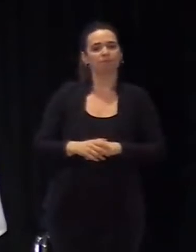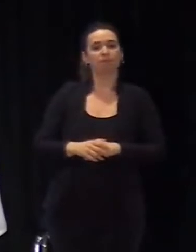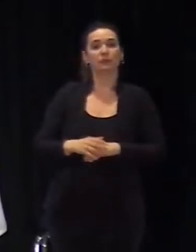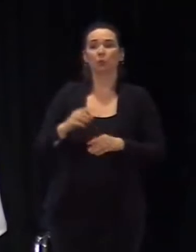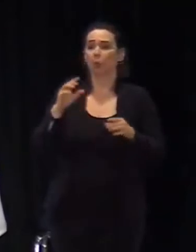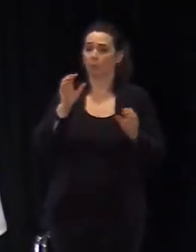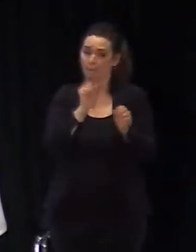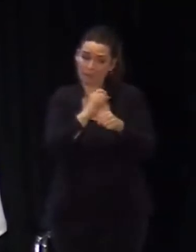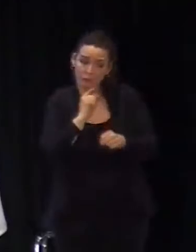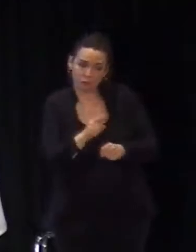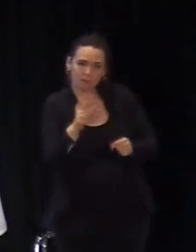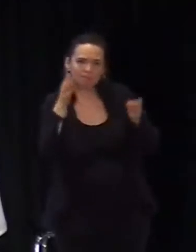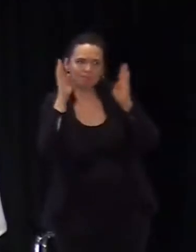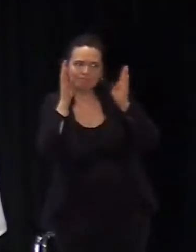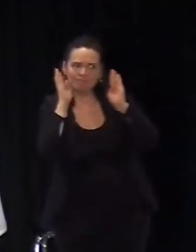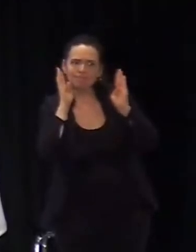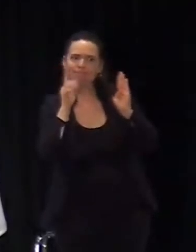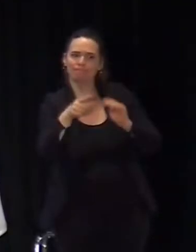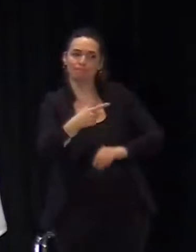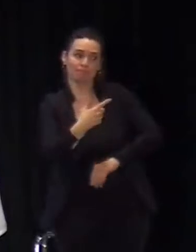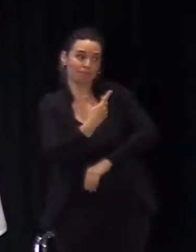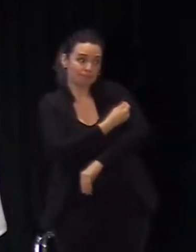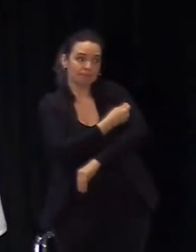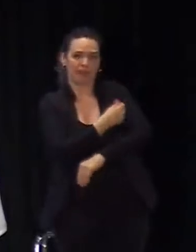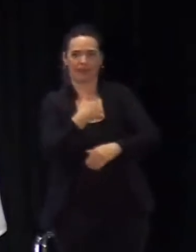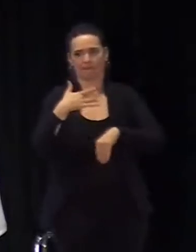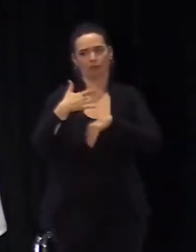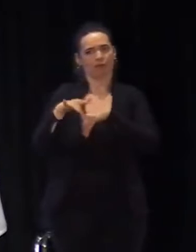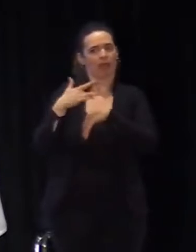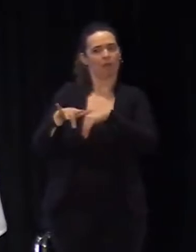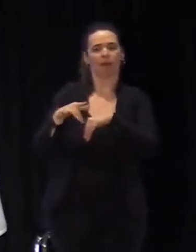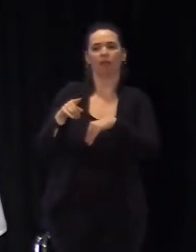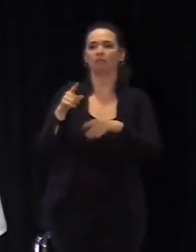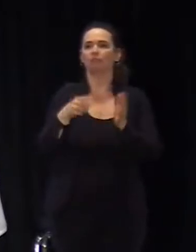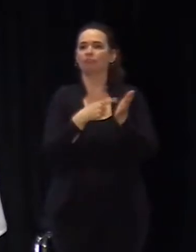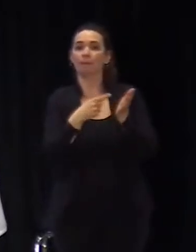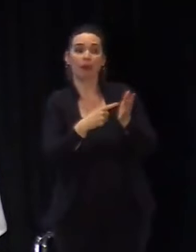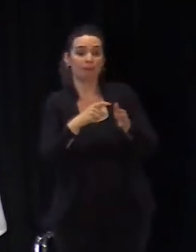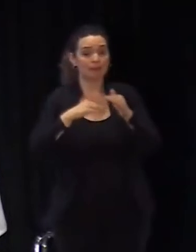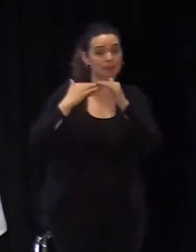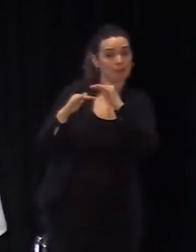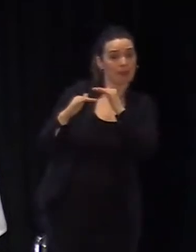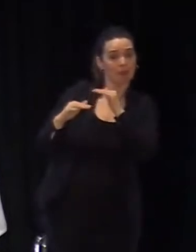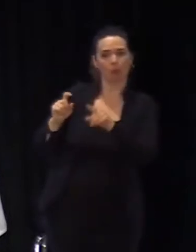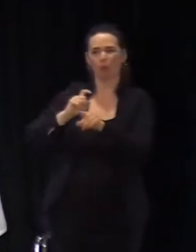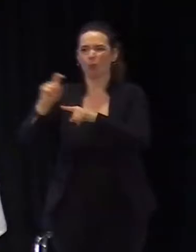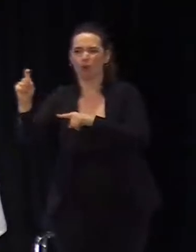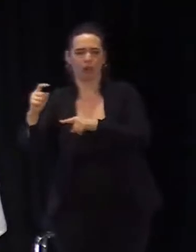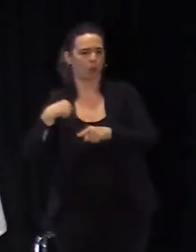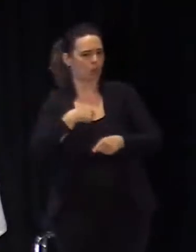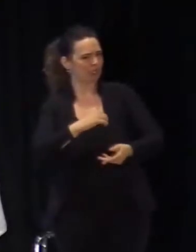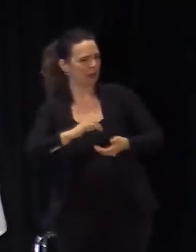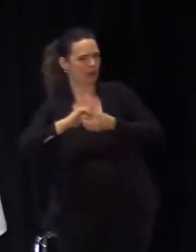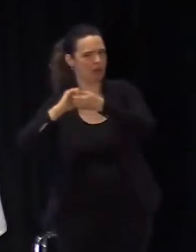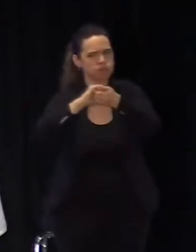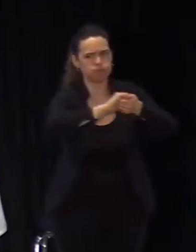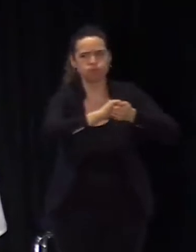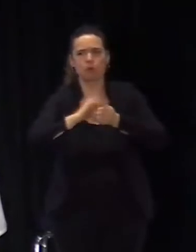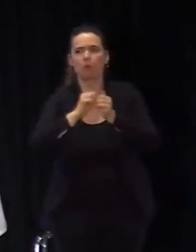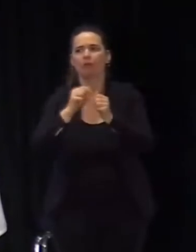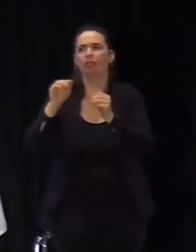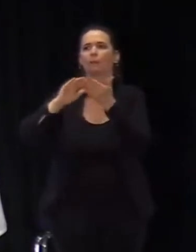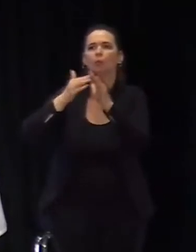Jaime at People's AME Zion Church. The On Center, the